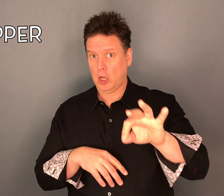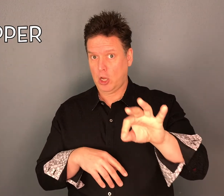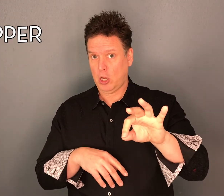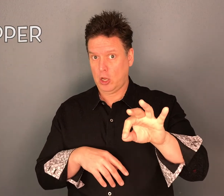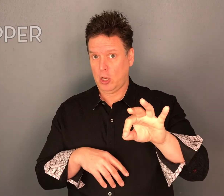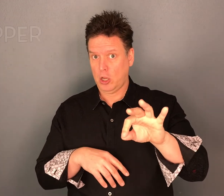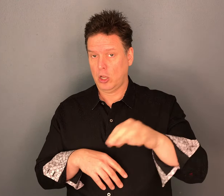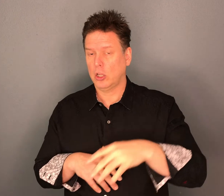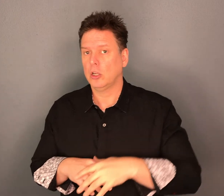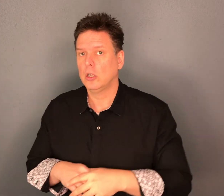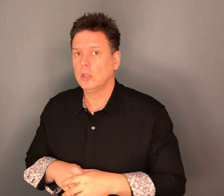Salt and pepper.